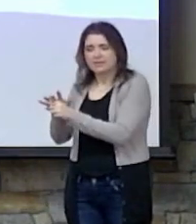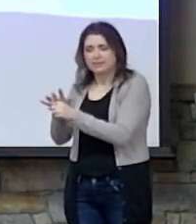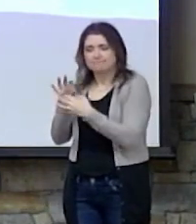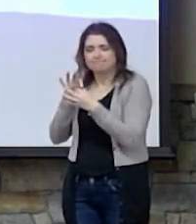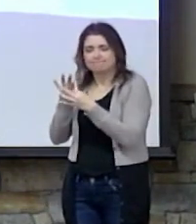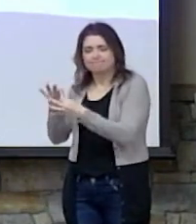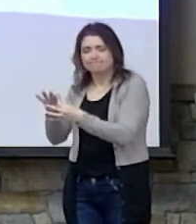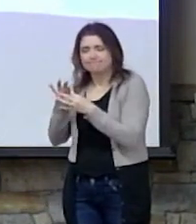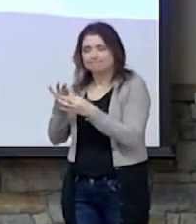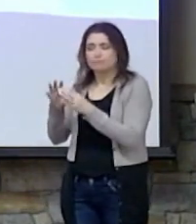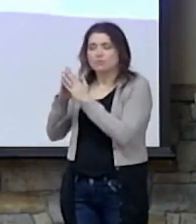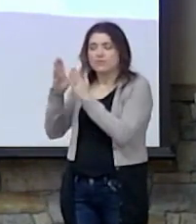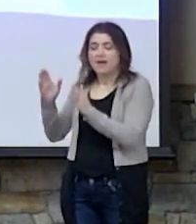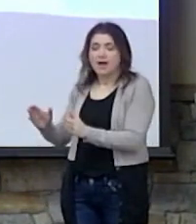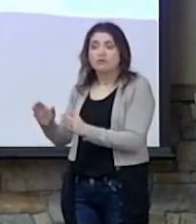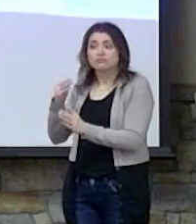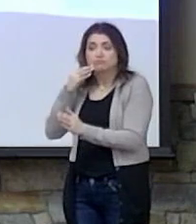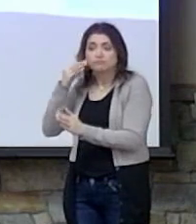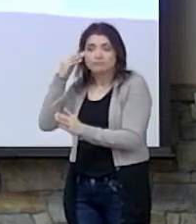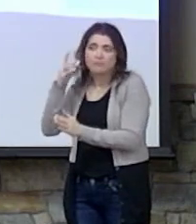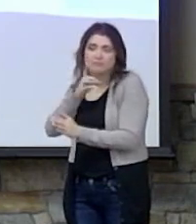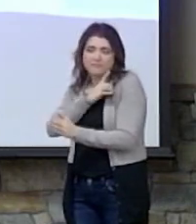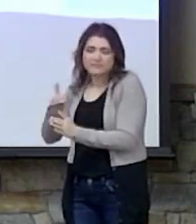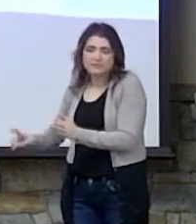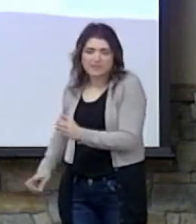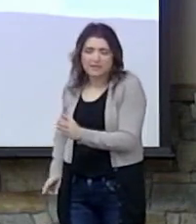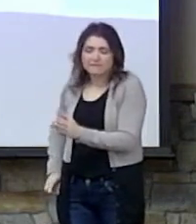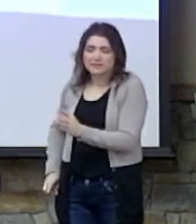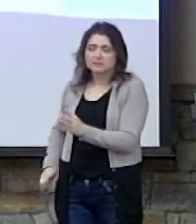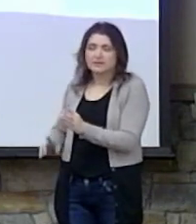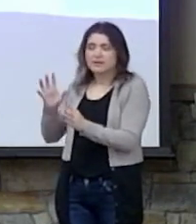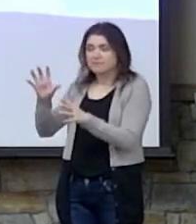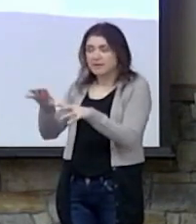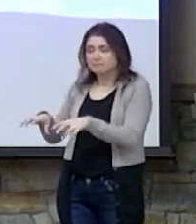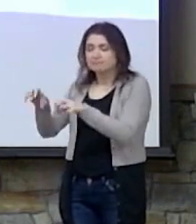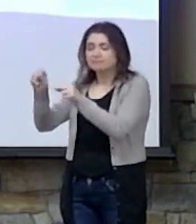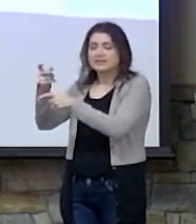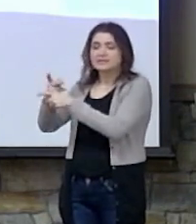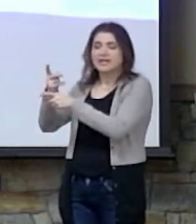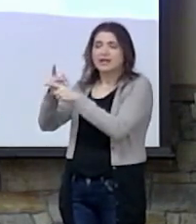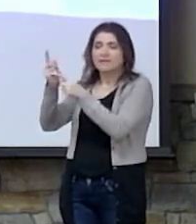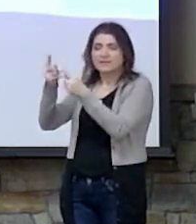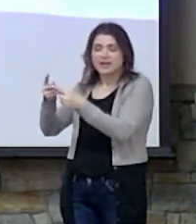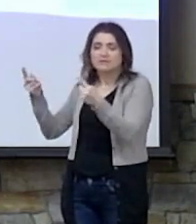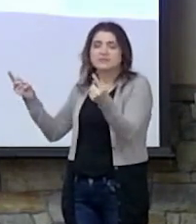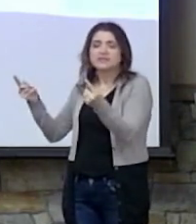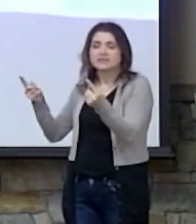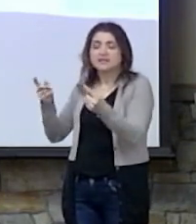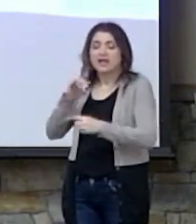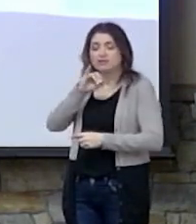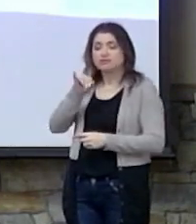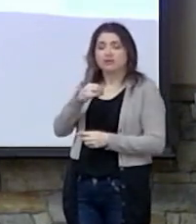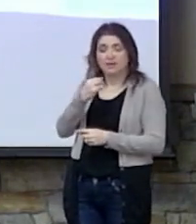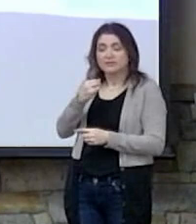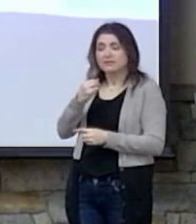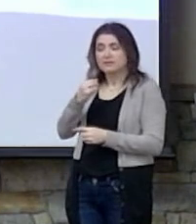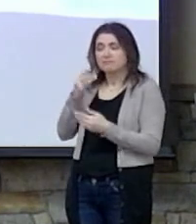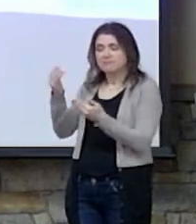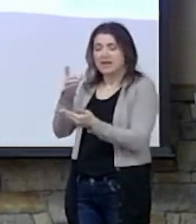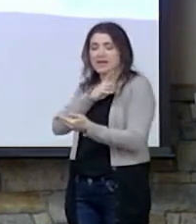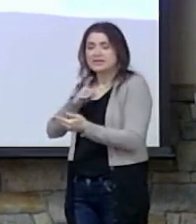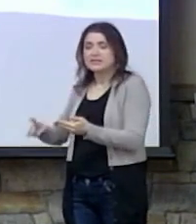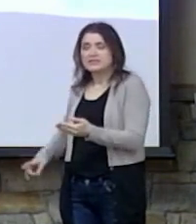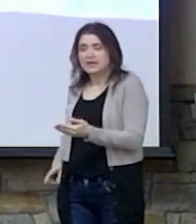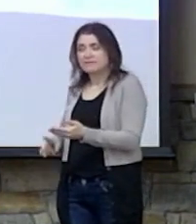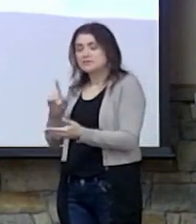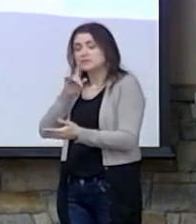"May the Lord take vengeance on David's enemies." And Jonathan made David swear again by his love for him, for